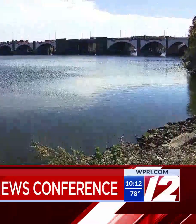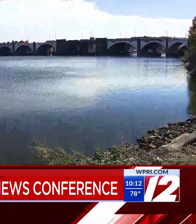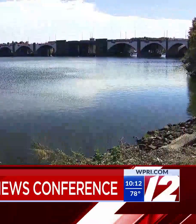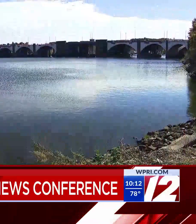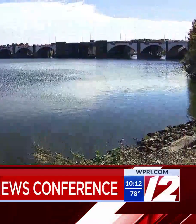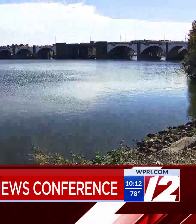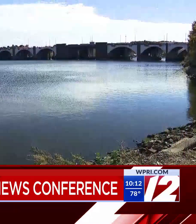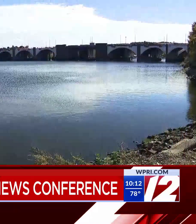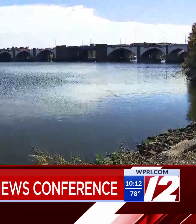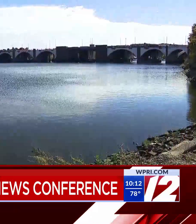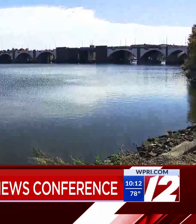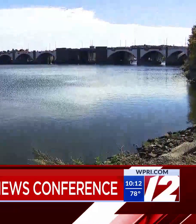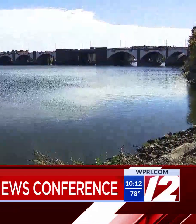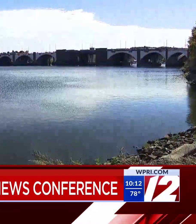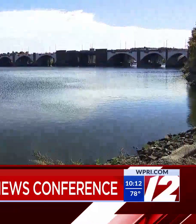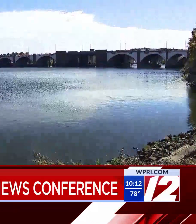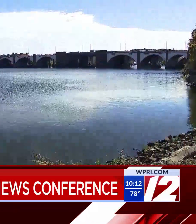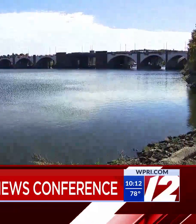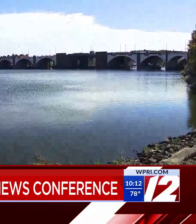At each press conference